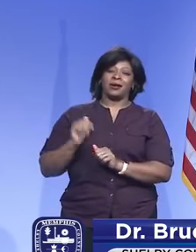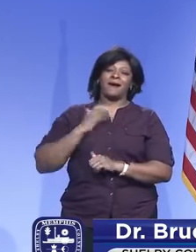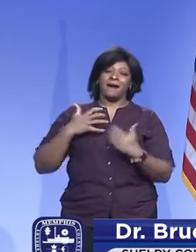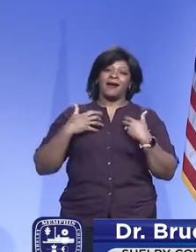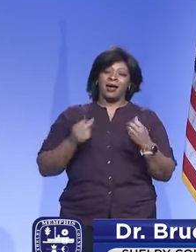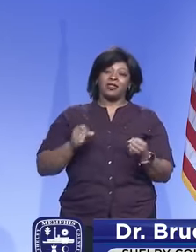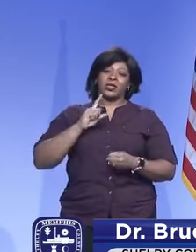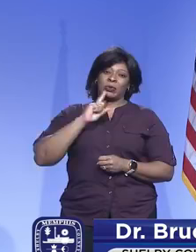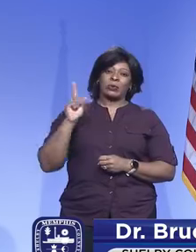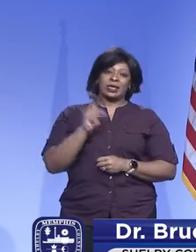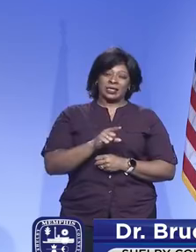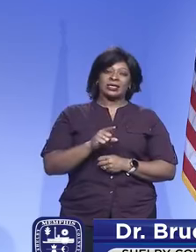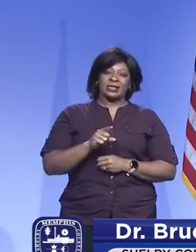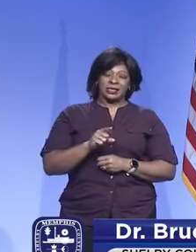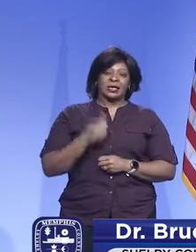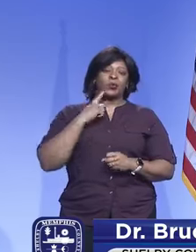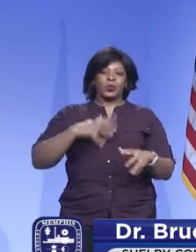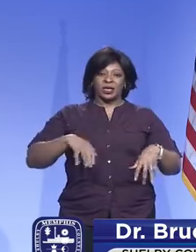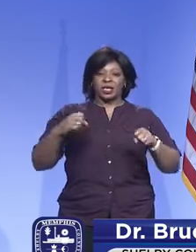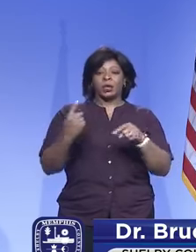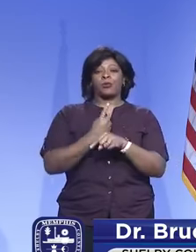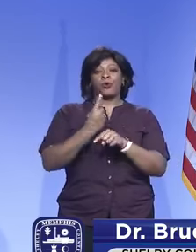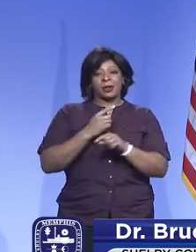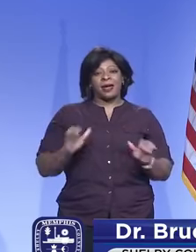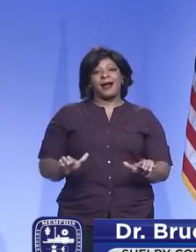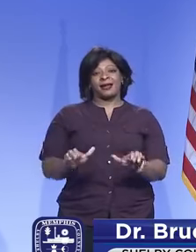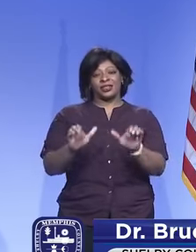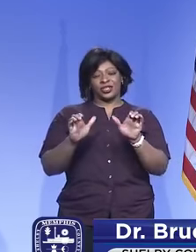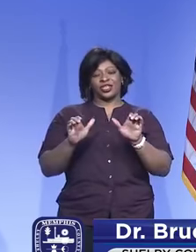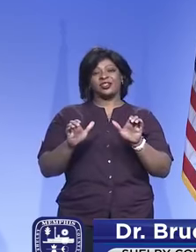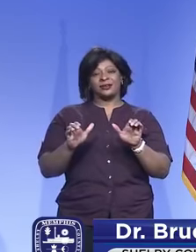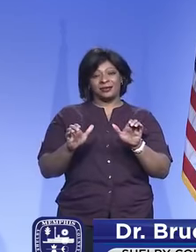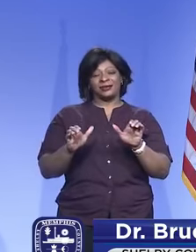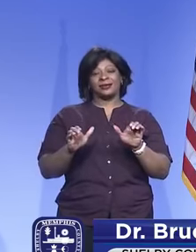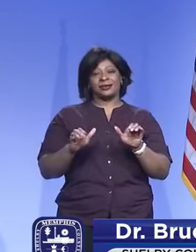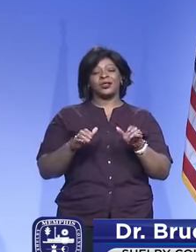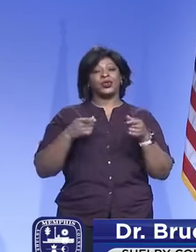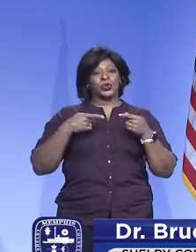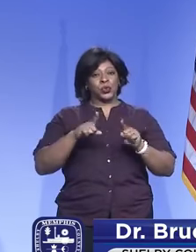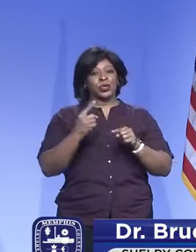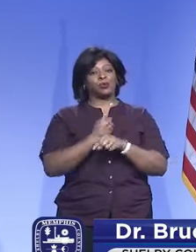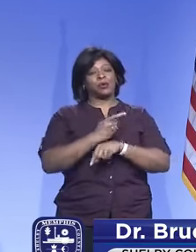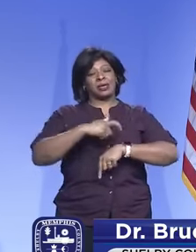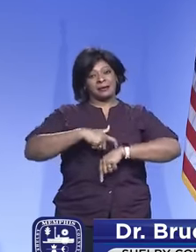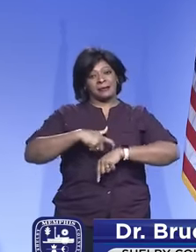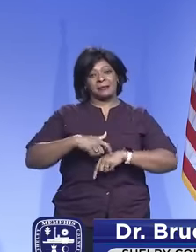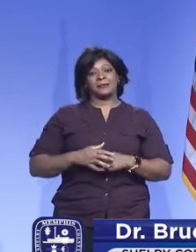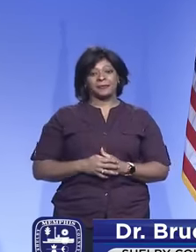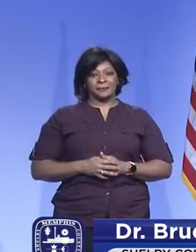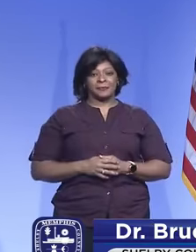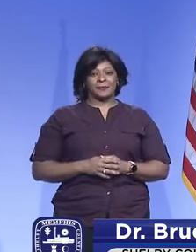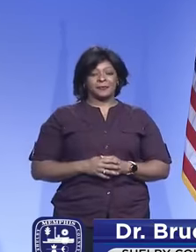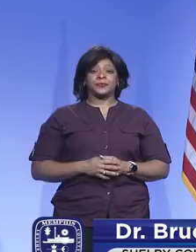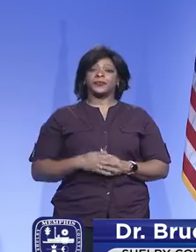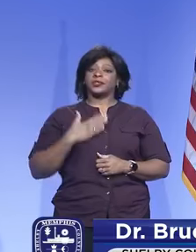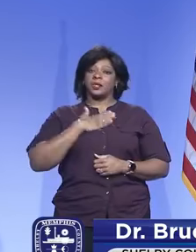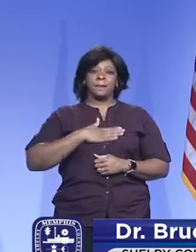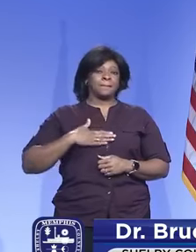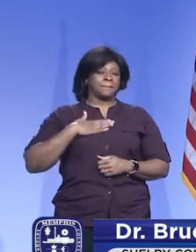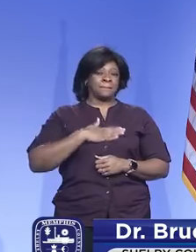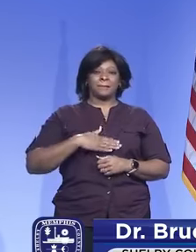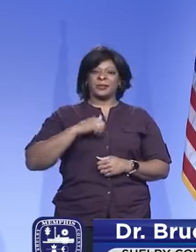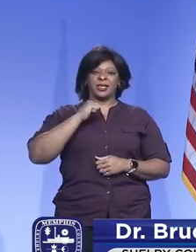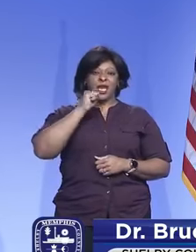health directive, and we will take the appropriate action at the appropriate time. So please do not